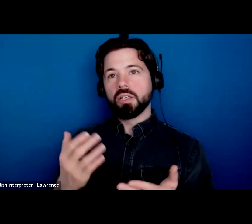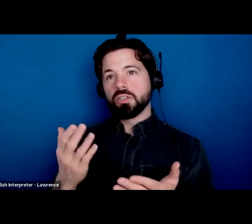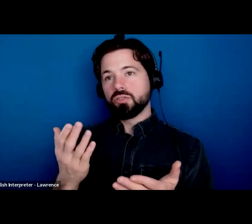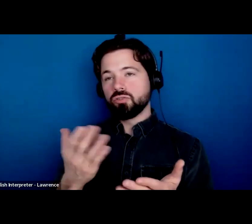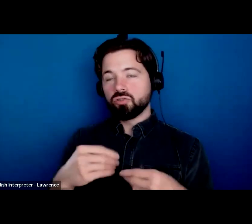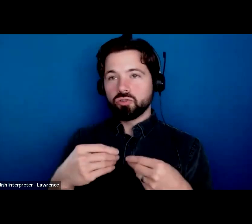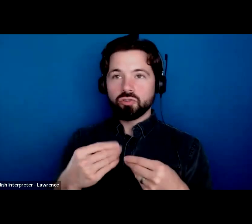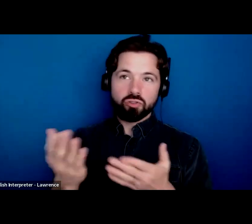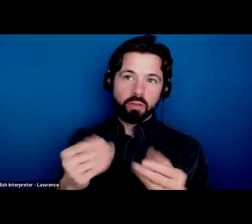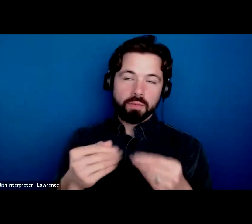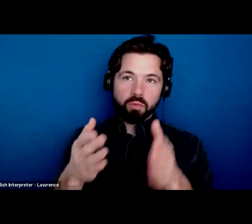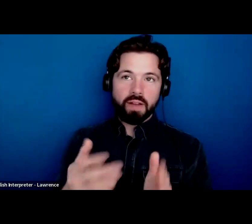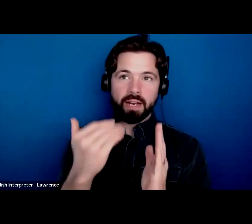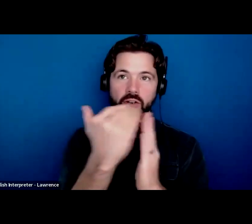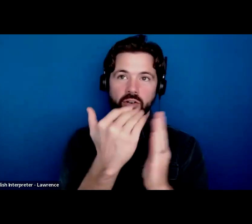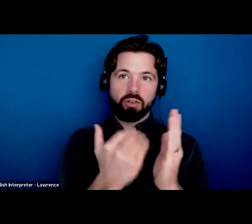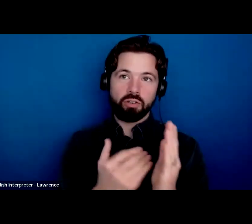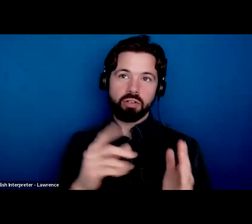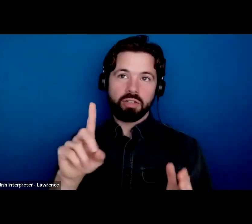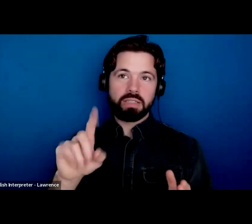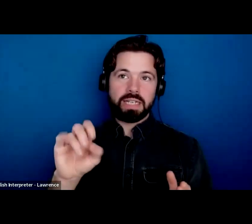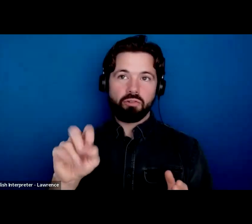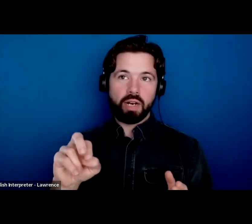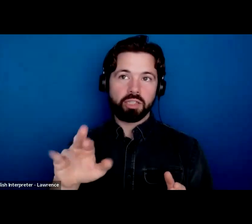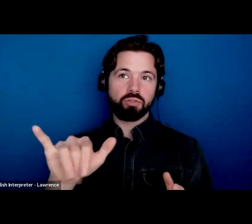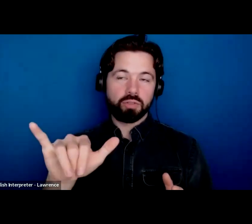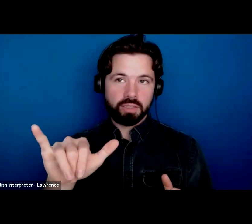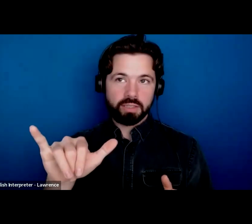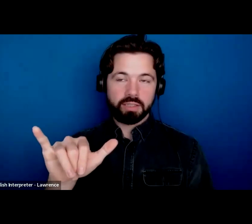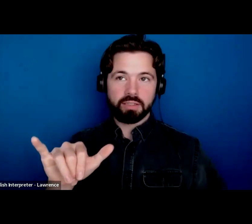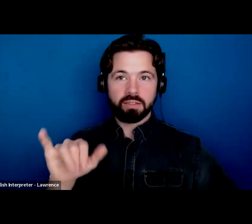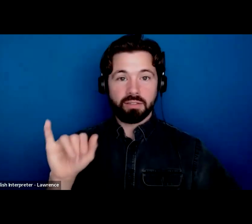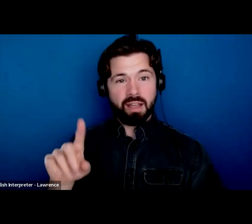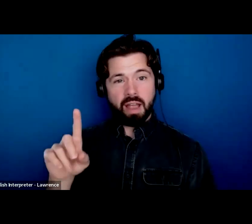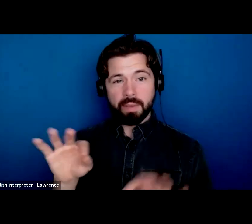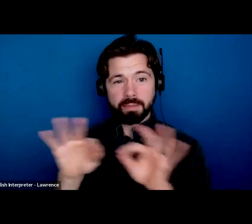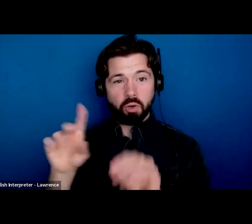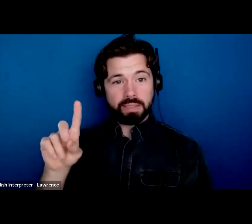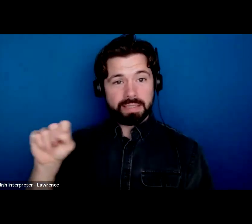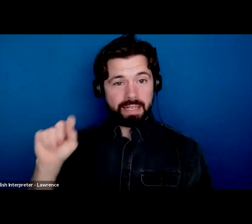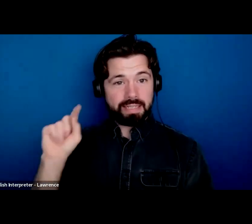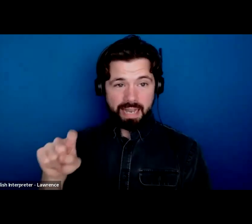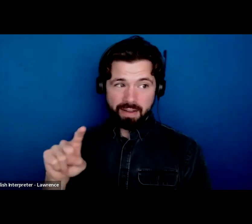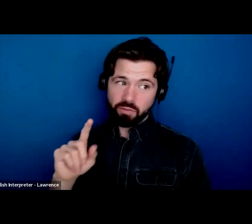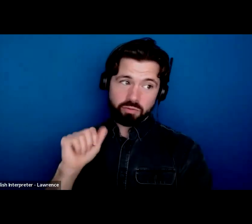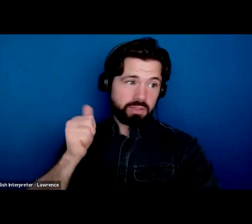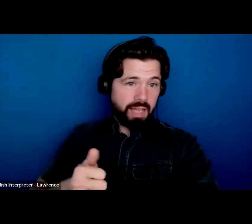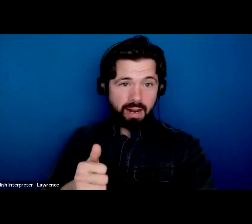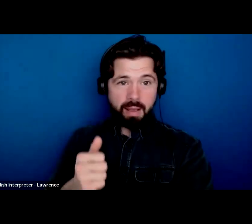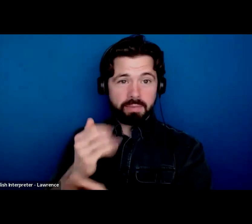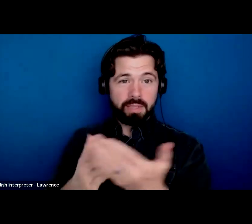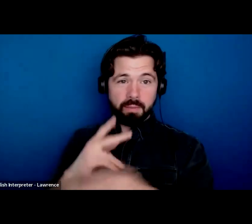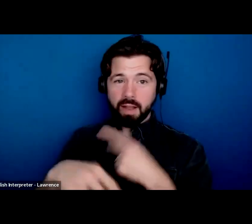incentives, it all boils down to what we also heard during the assembly hearing, which is that DDS needs to put an implementation plan in